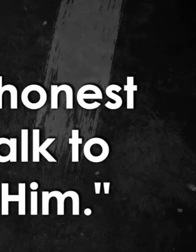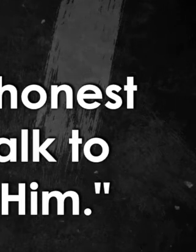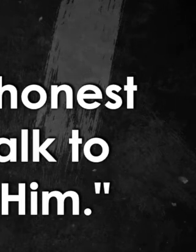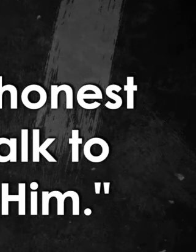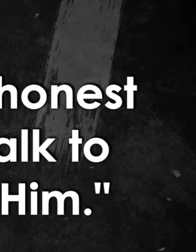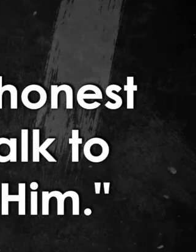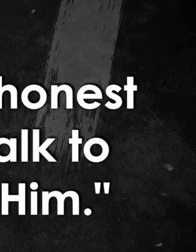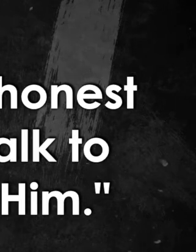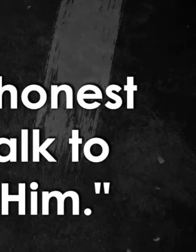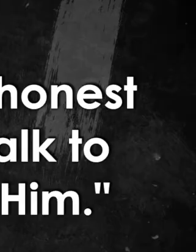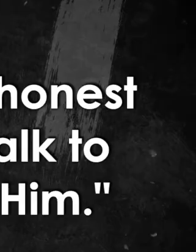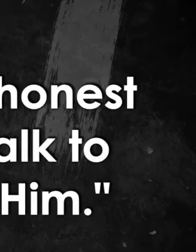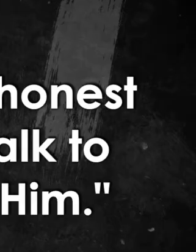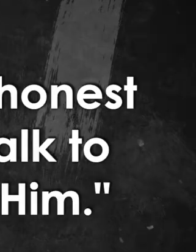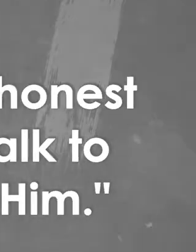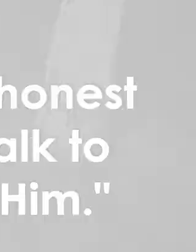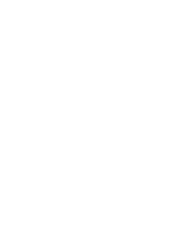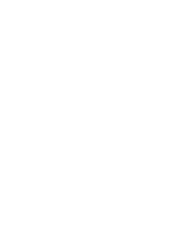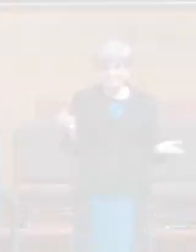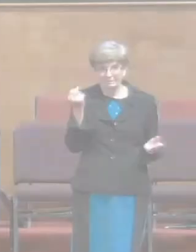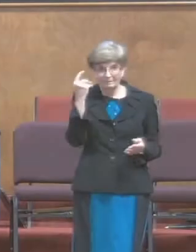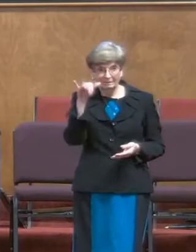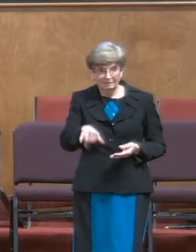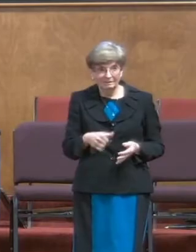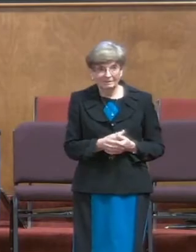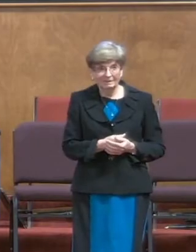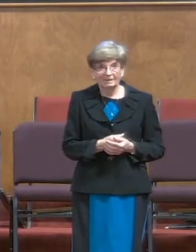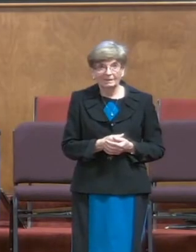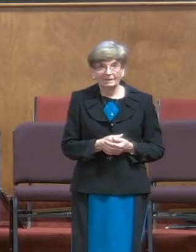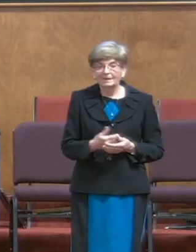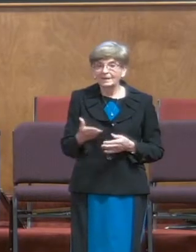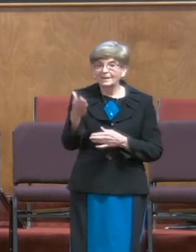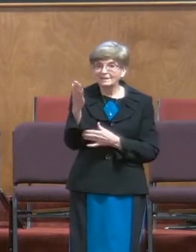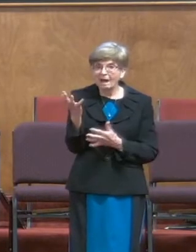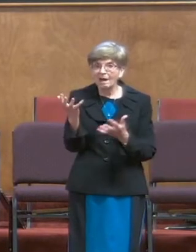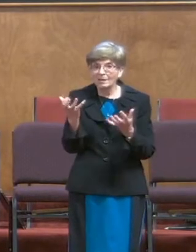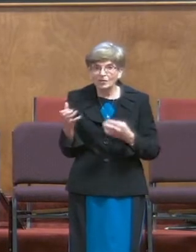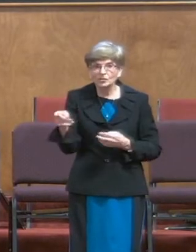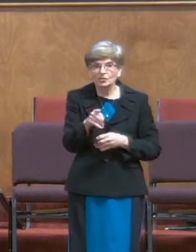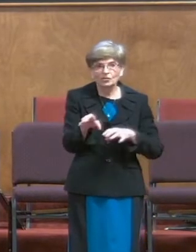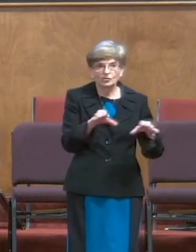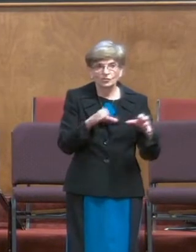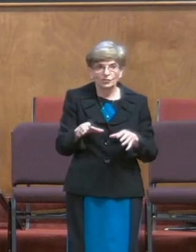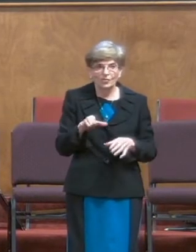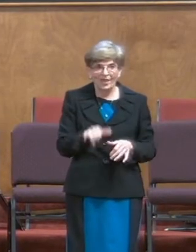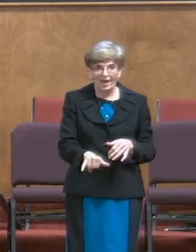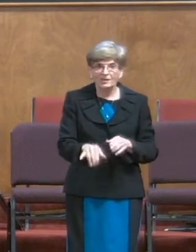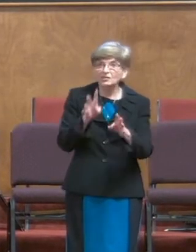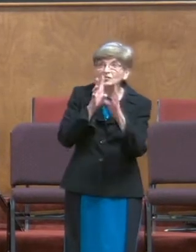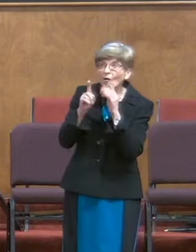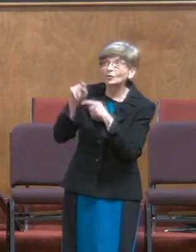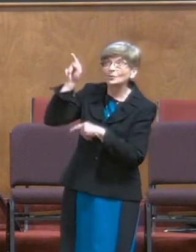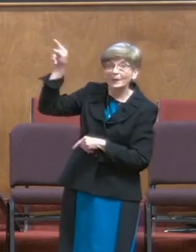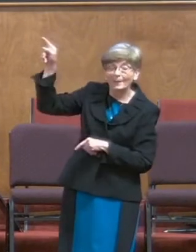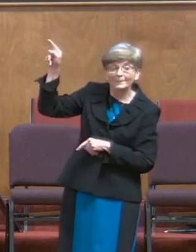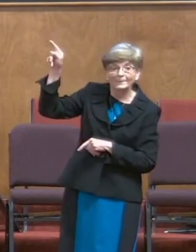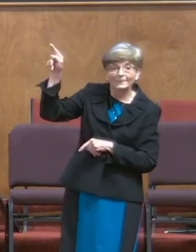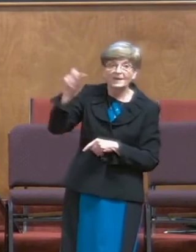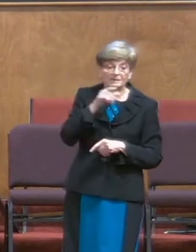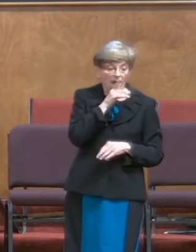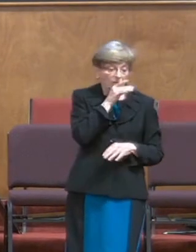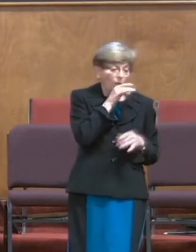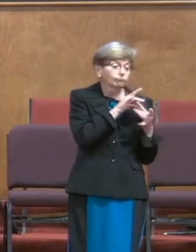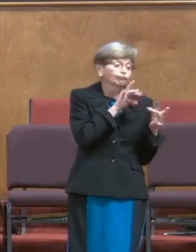Did y'all catch that? God is a friend of the honest doubter who talks to him rather than just about